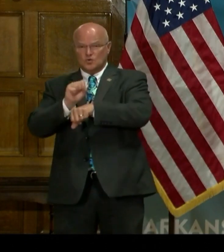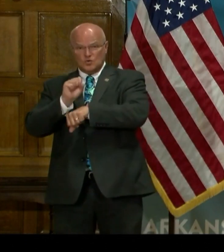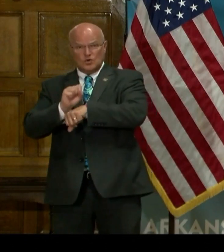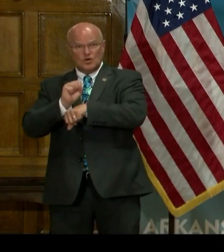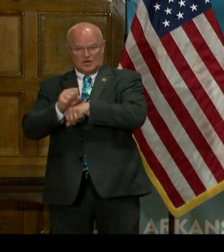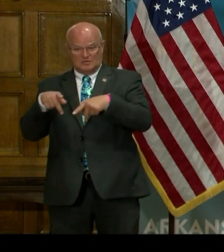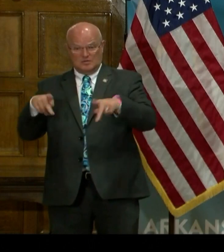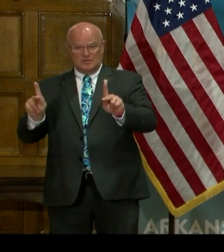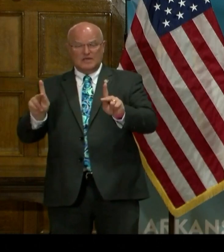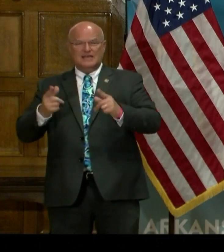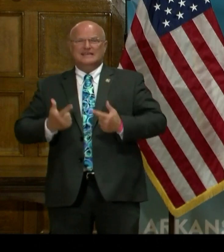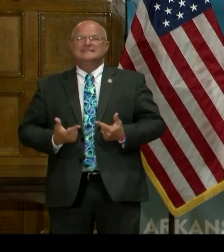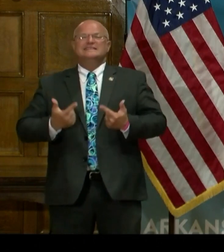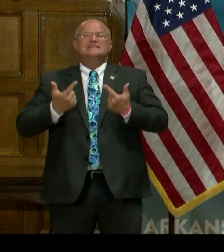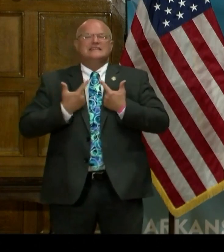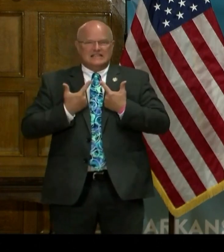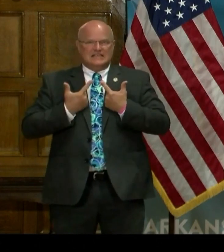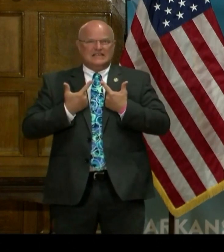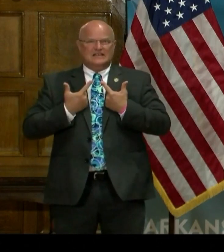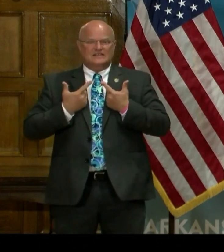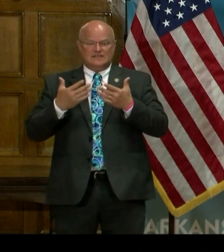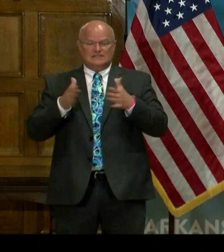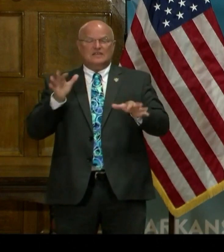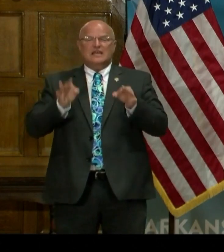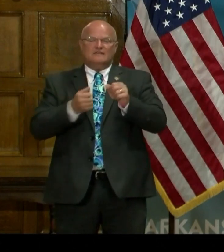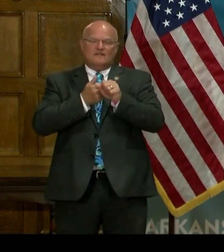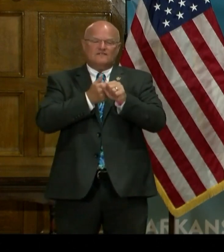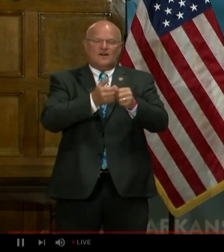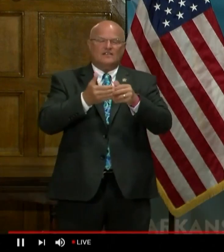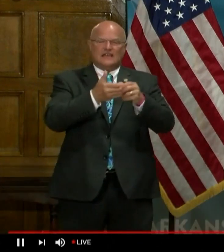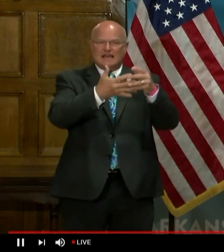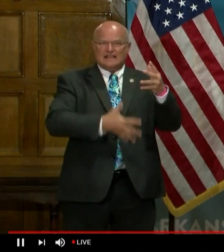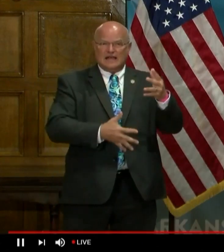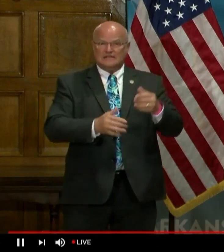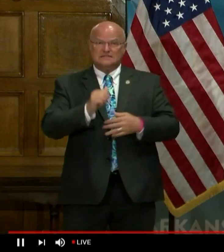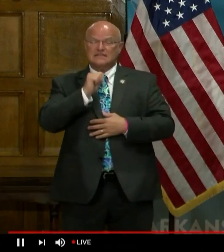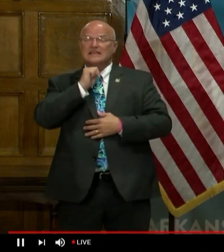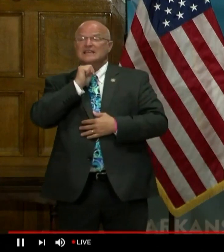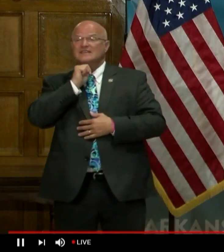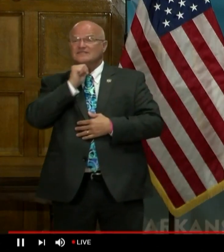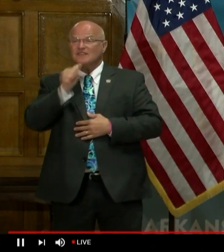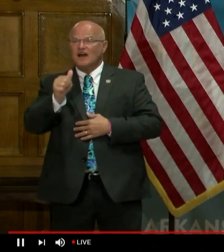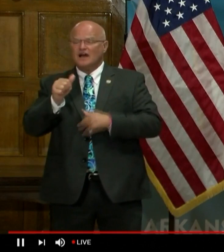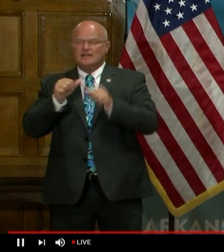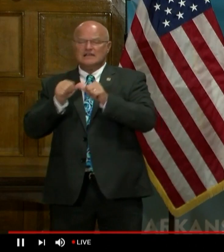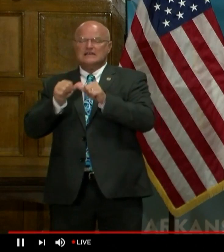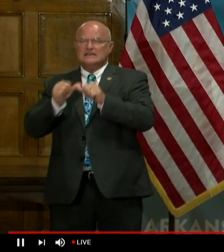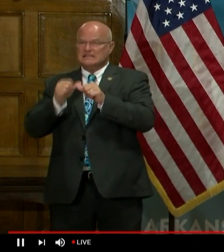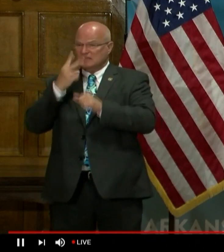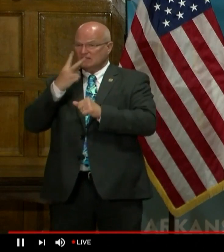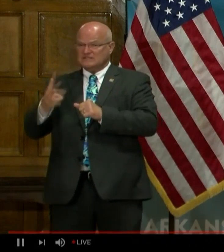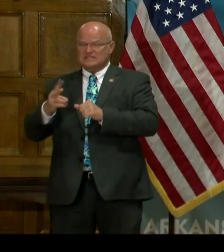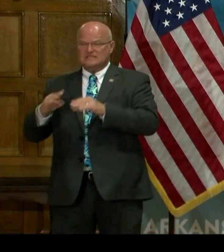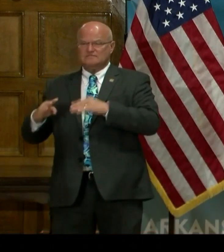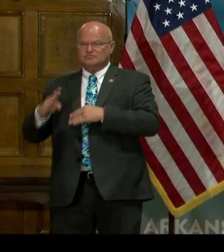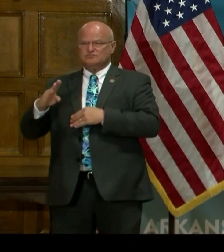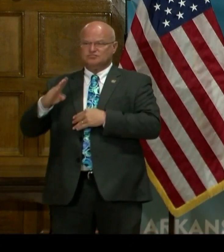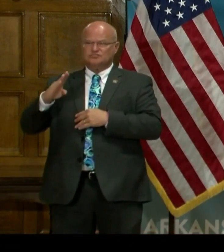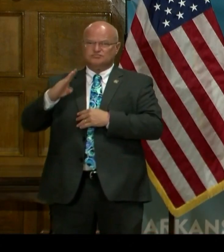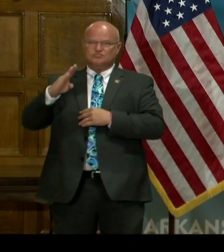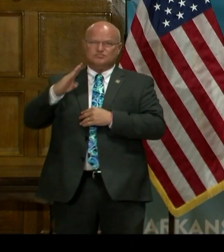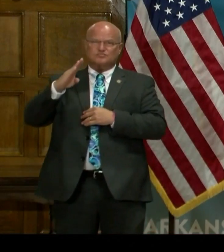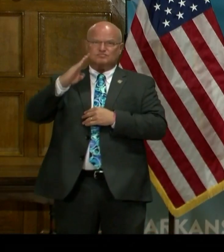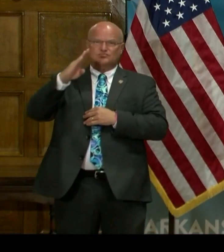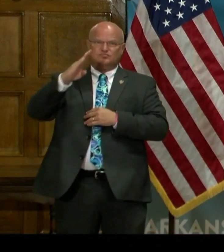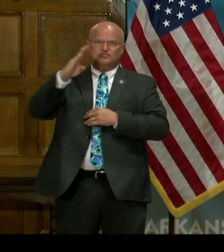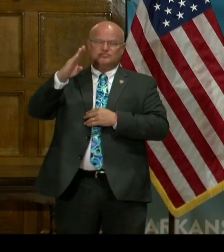work, to live life, if we follow these guidelines. If not, we're going to continue to see cases go up